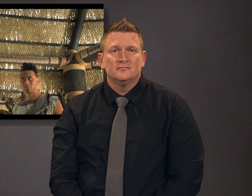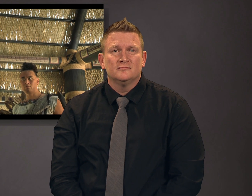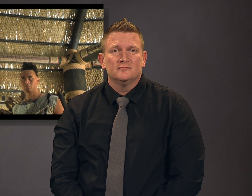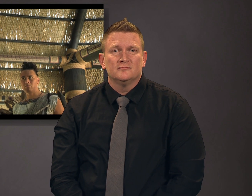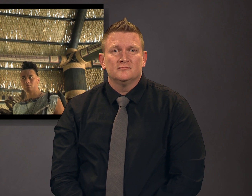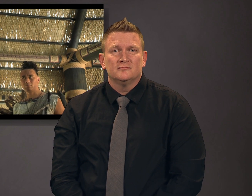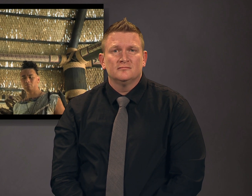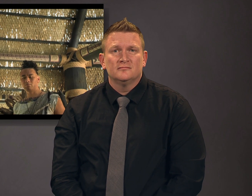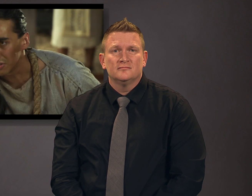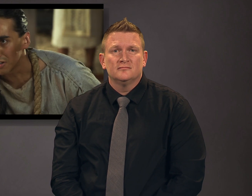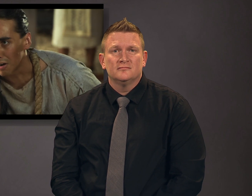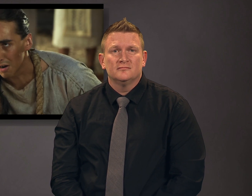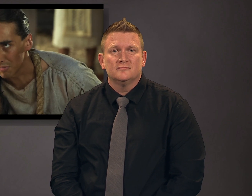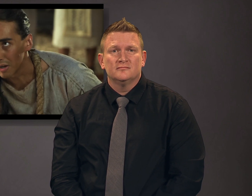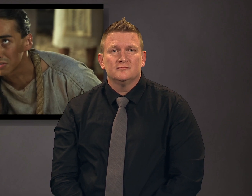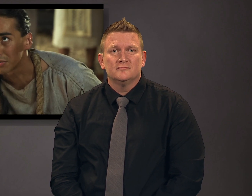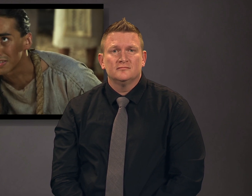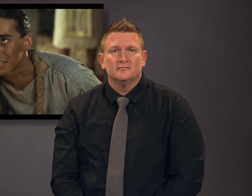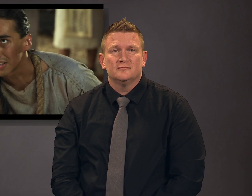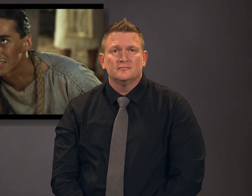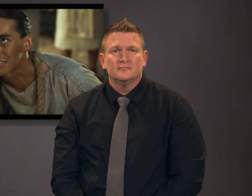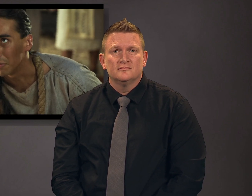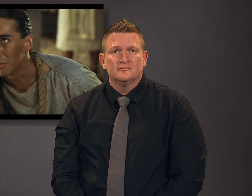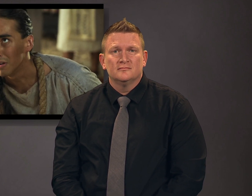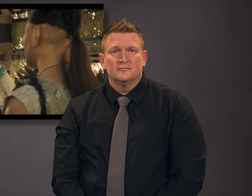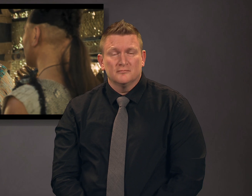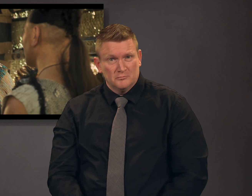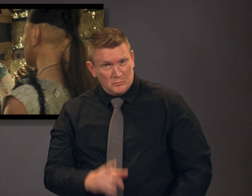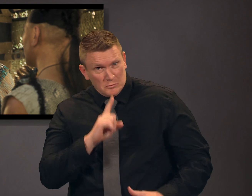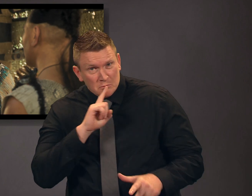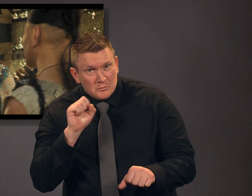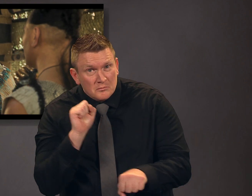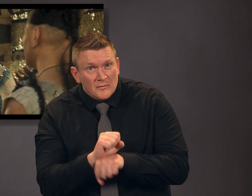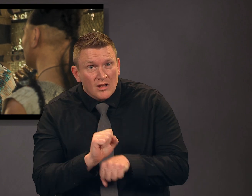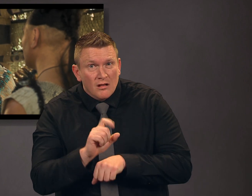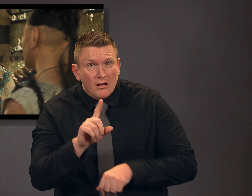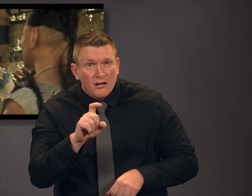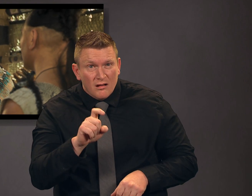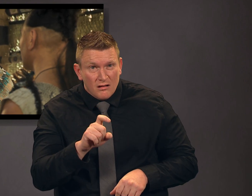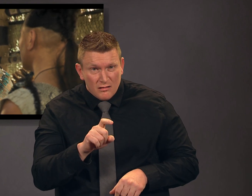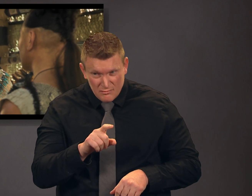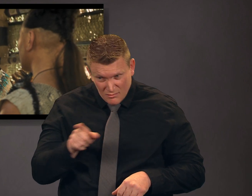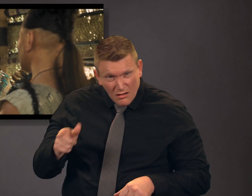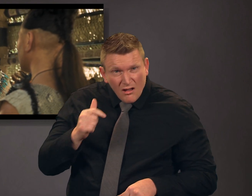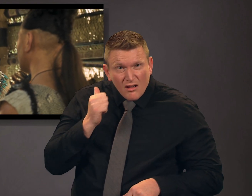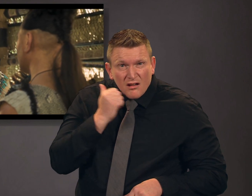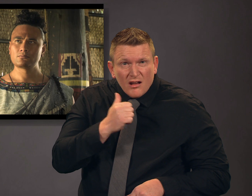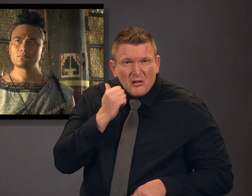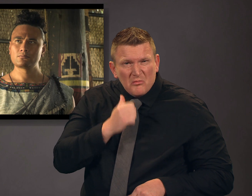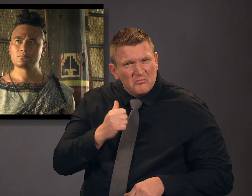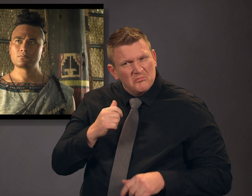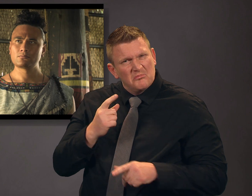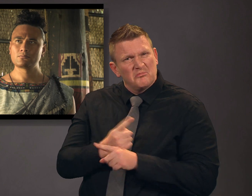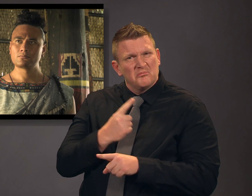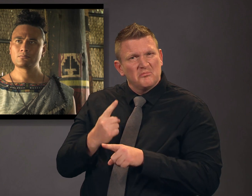He smote off every arm that was raised against him. Surely this is more than a man.